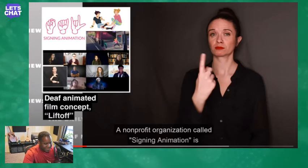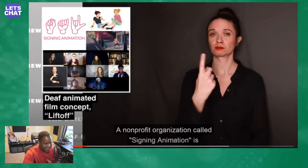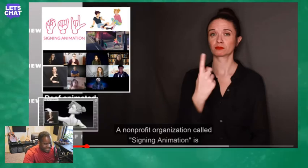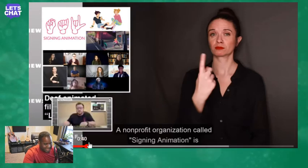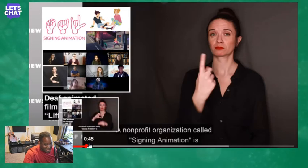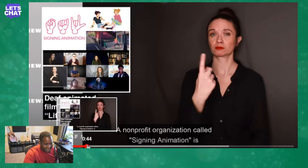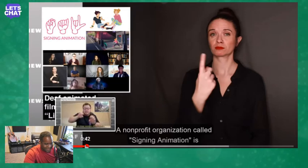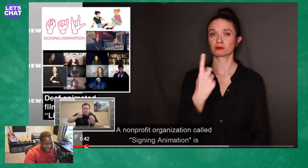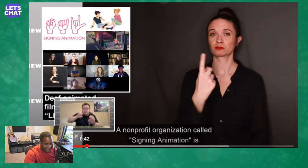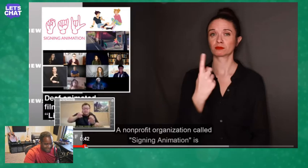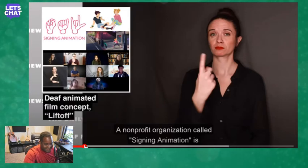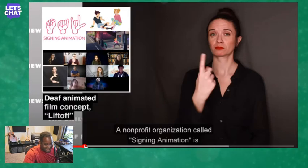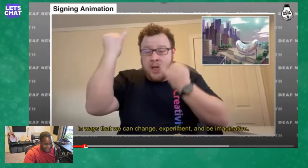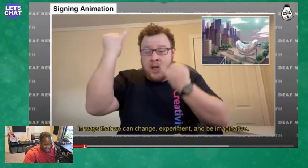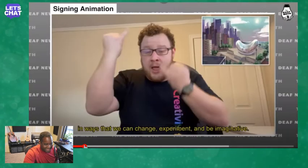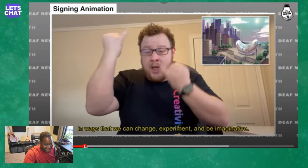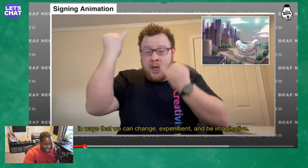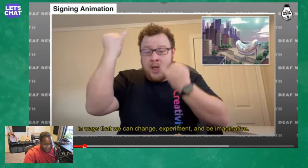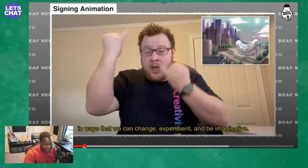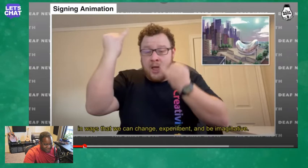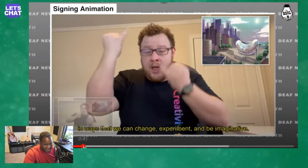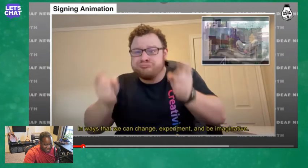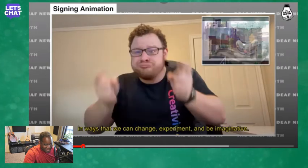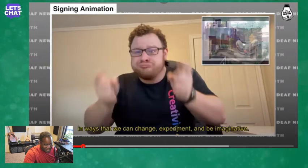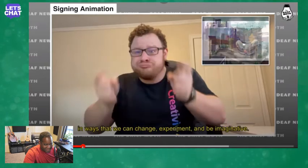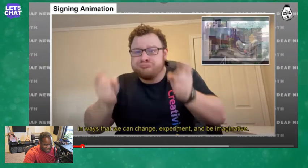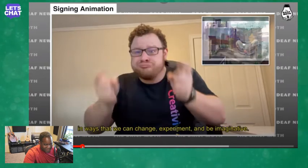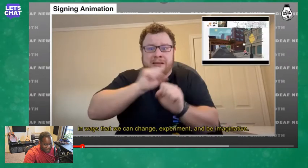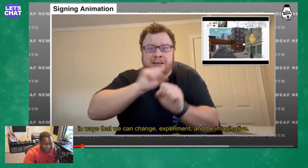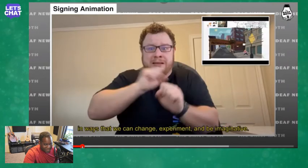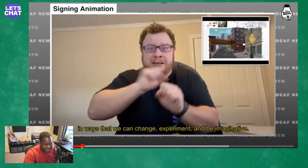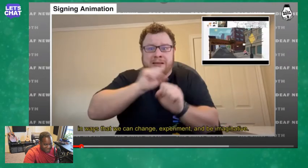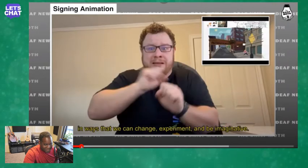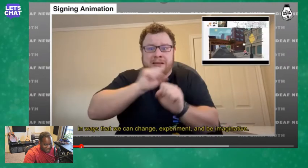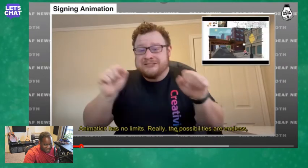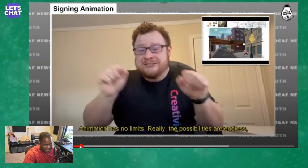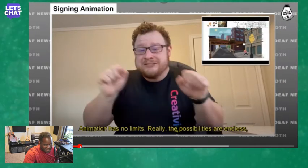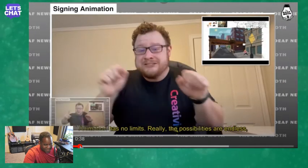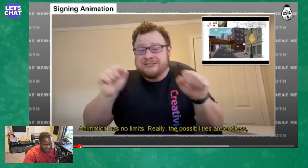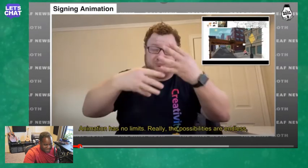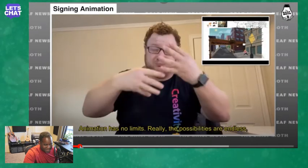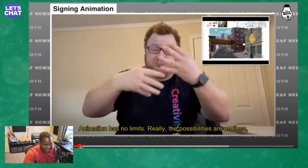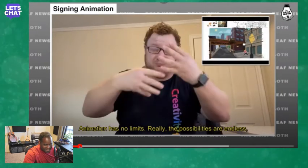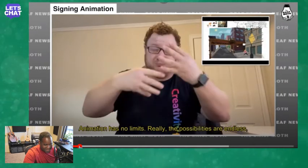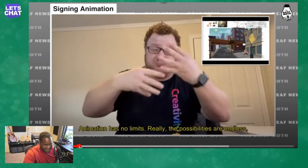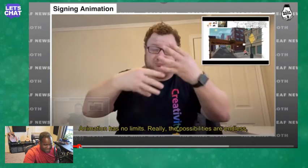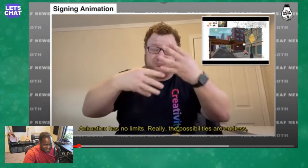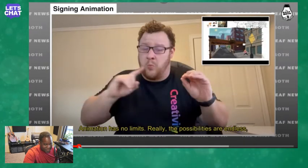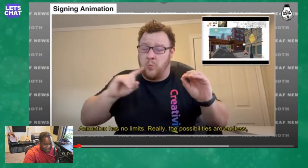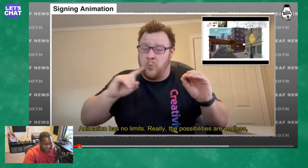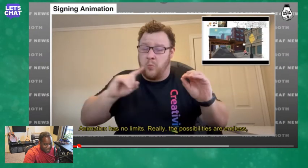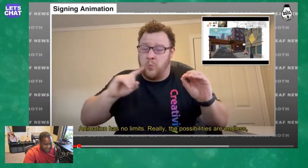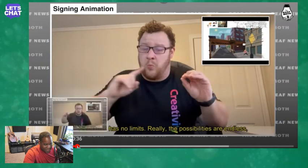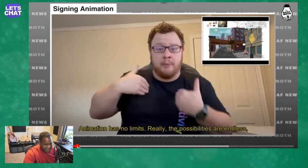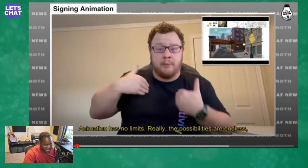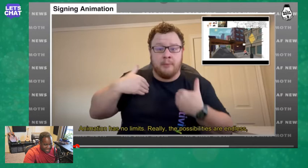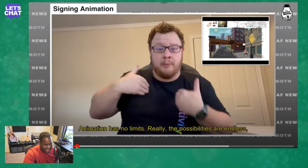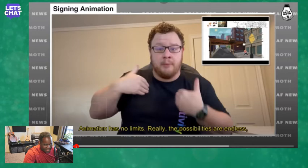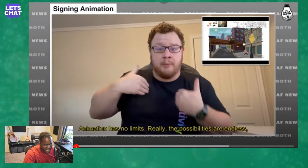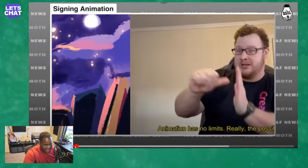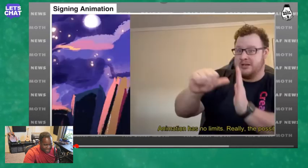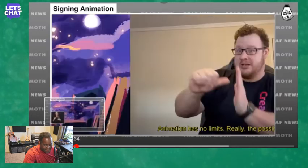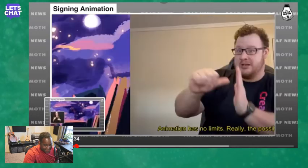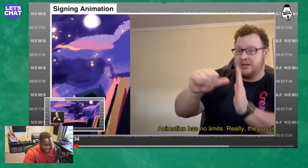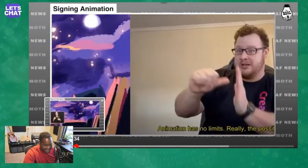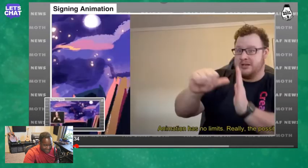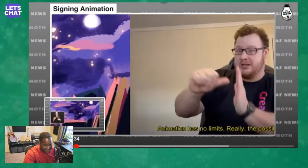It was nothing like the last lady. So let's go back. Let's read what